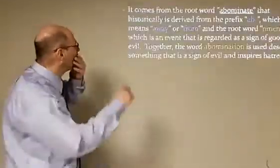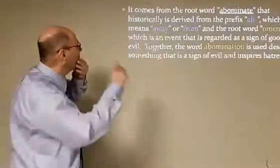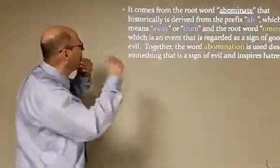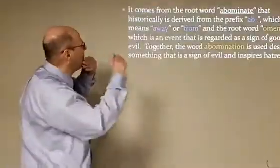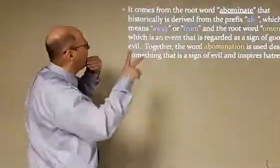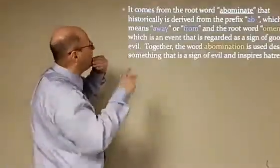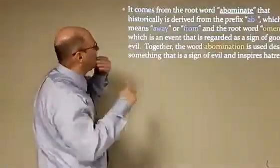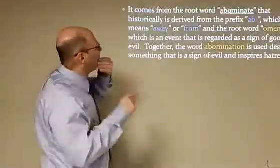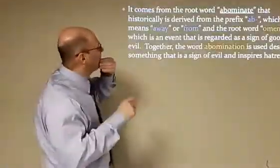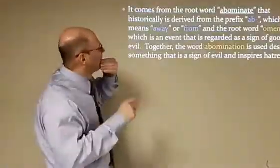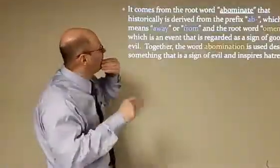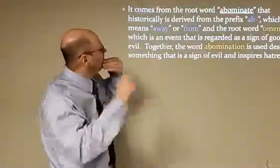in further detail.